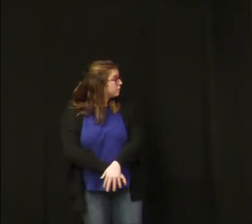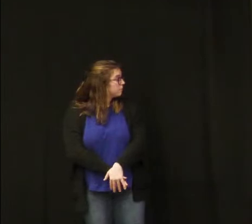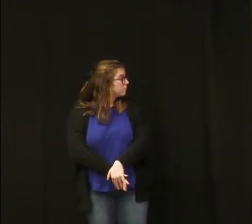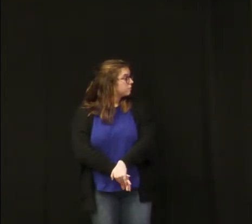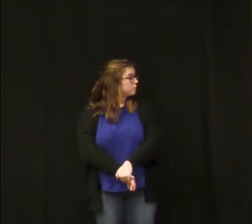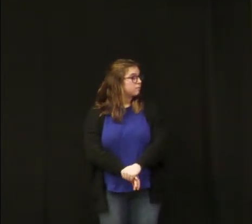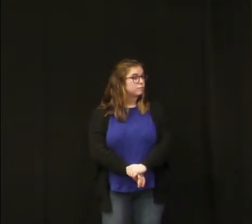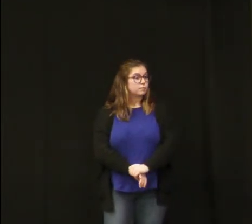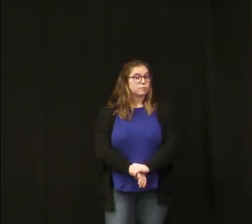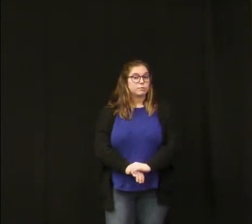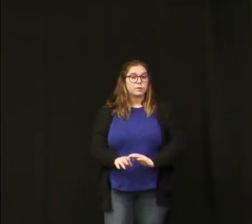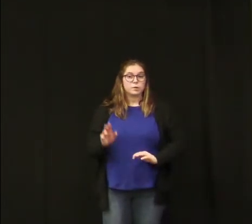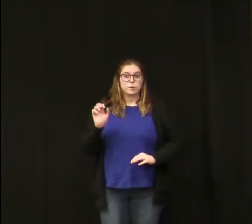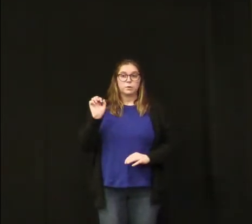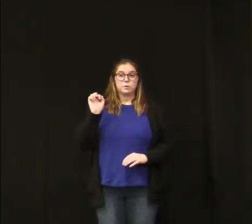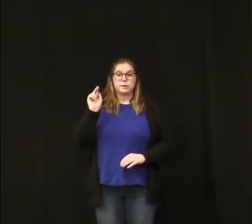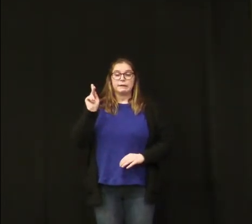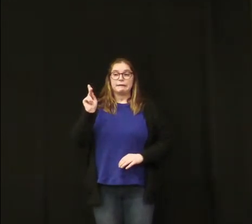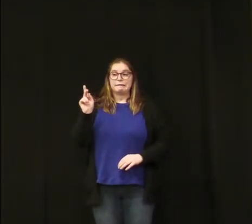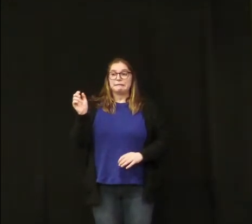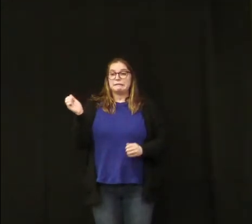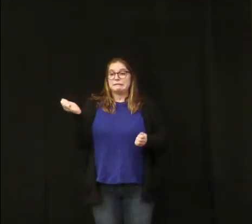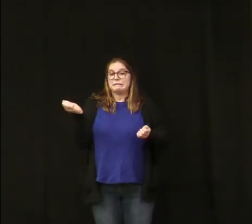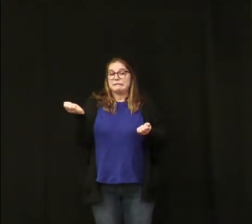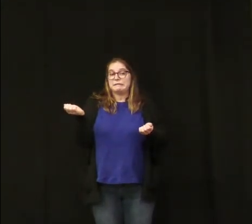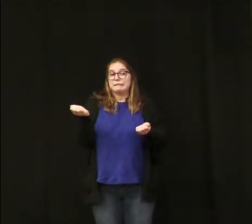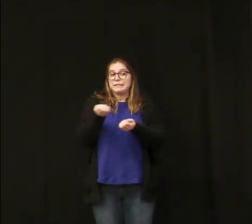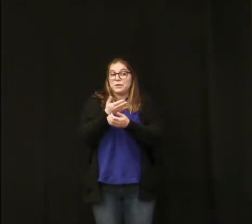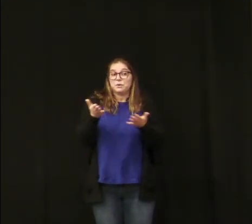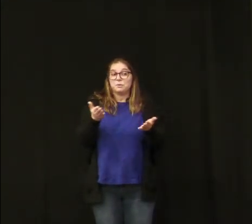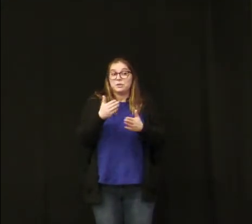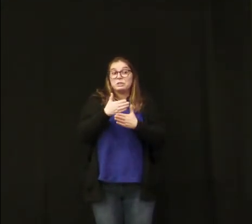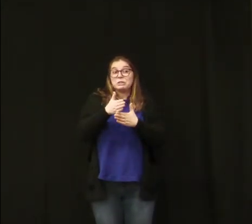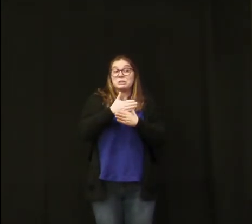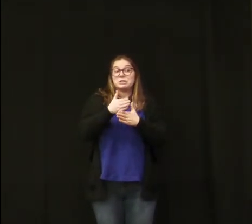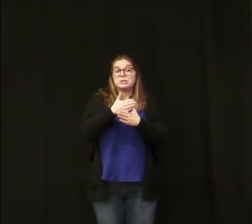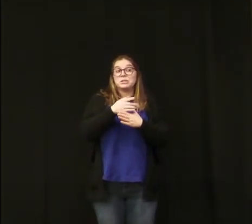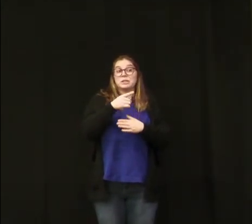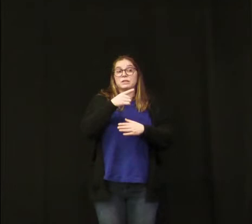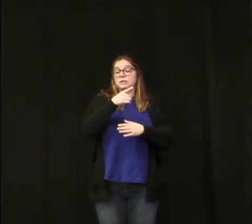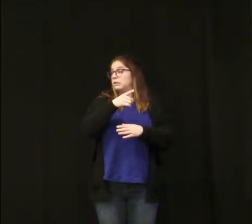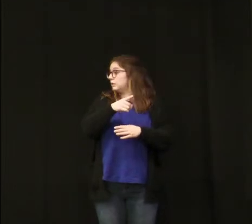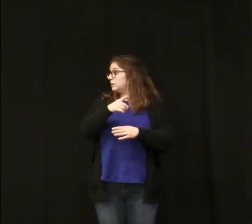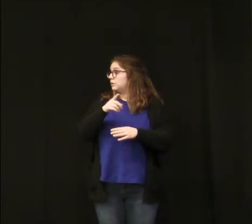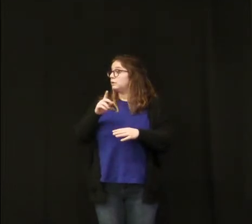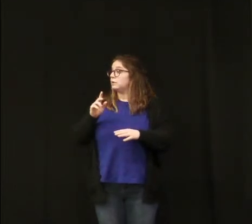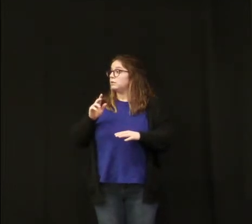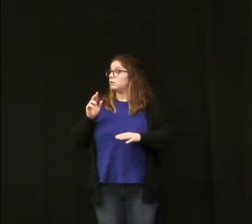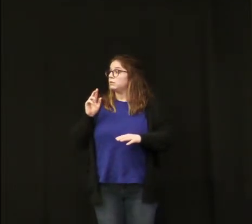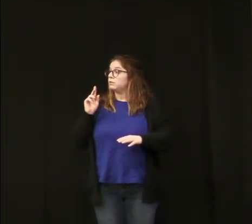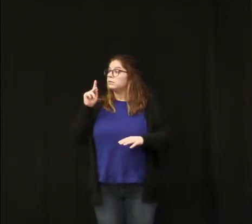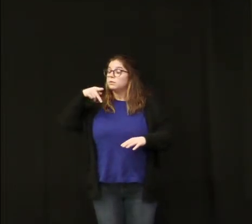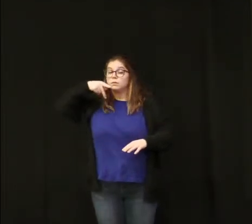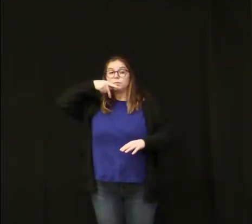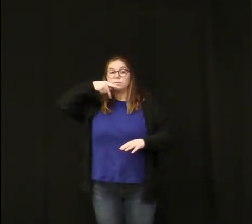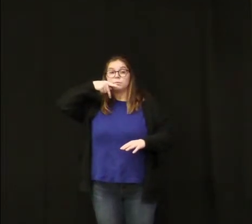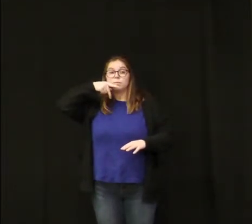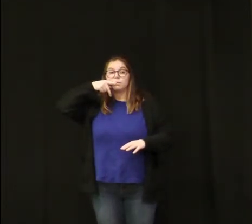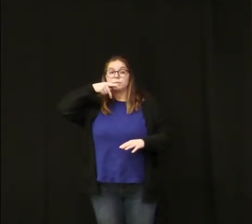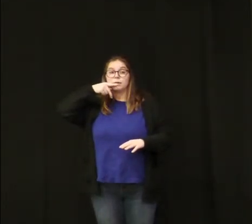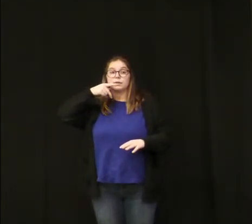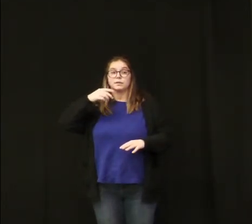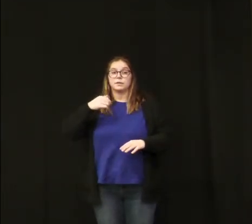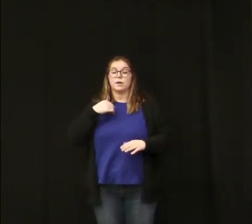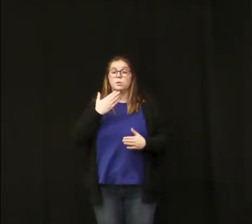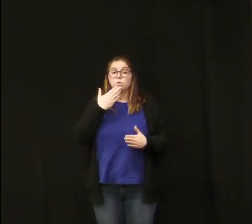All right, does anyone want to be brave enough to share their experience? Thank you. Like I said, I'm very good at the narrative,